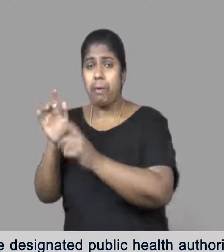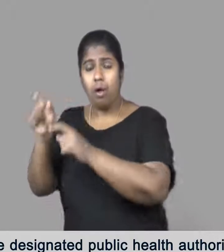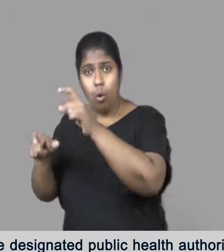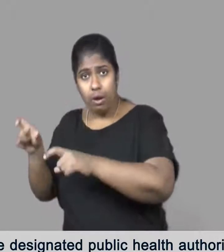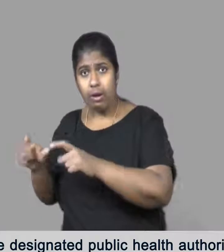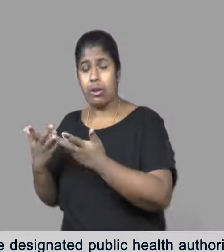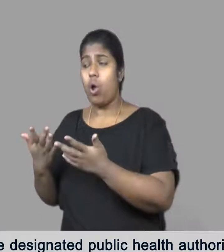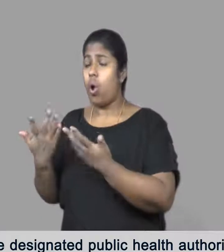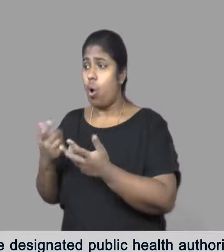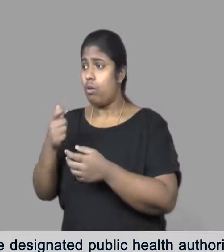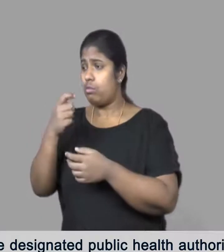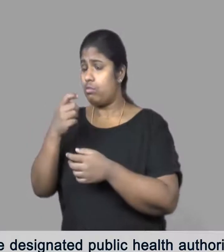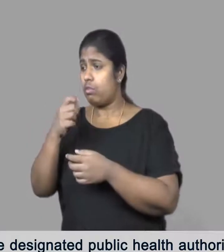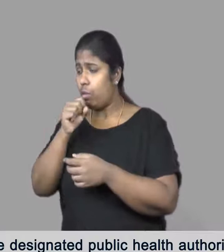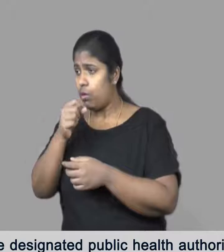and